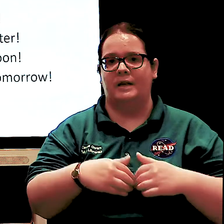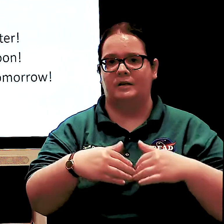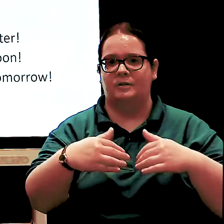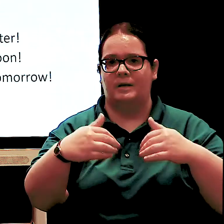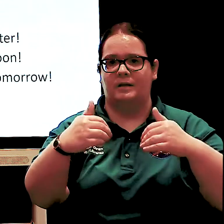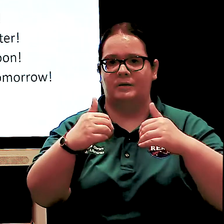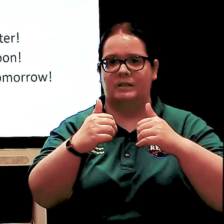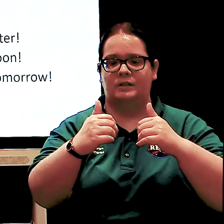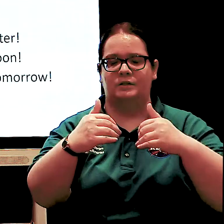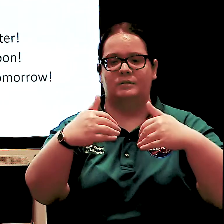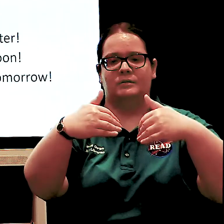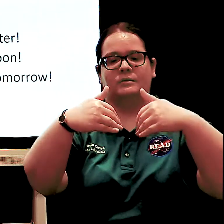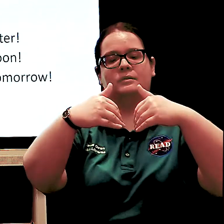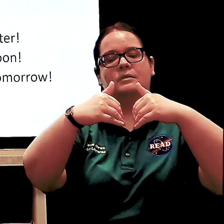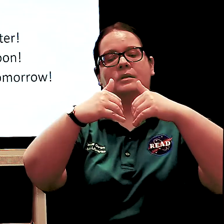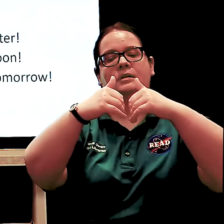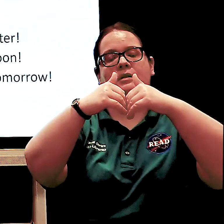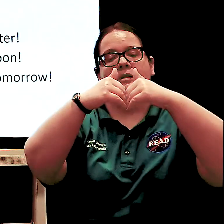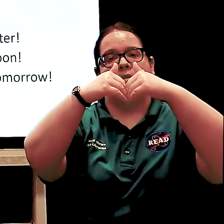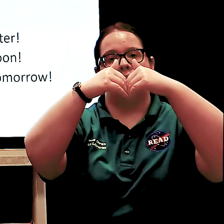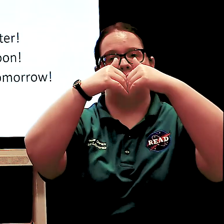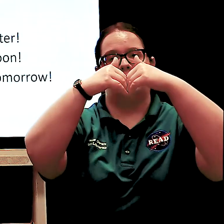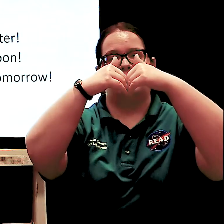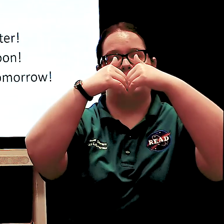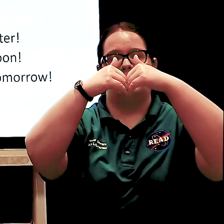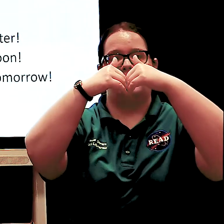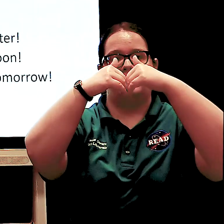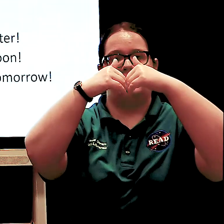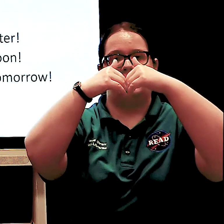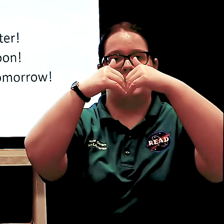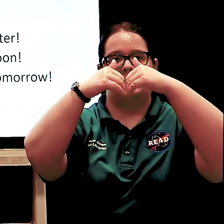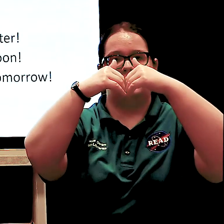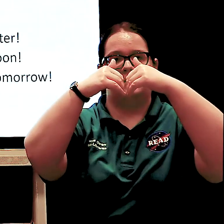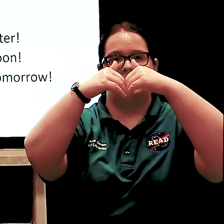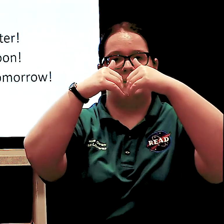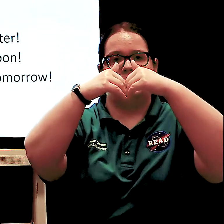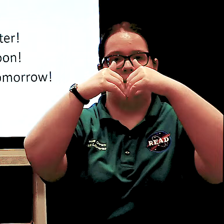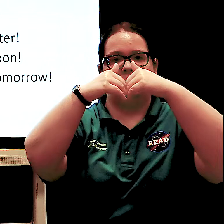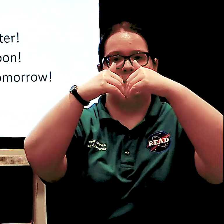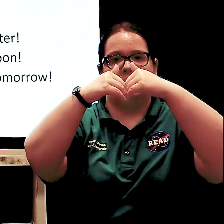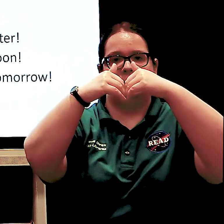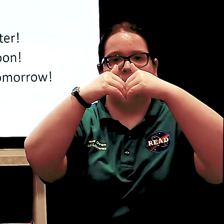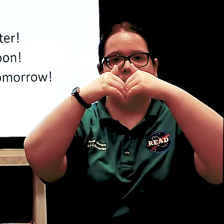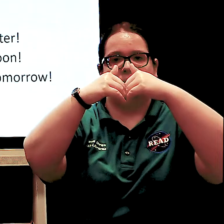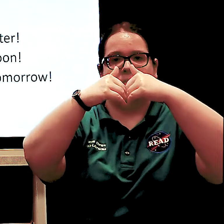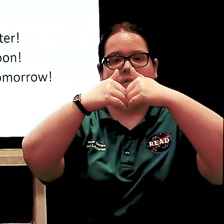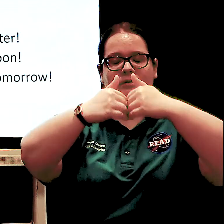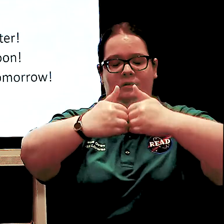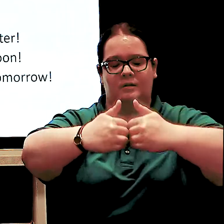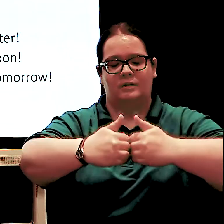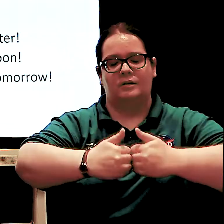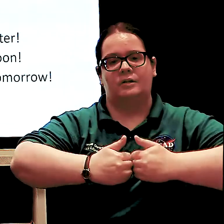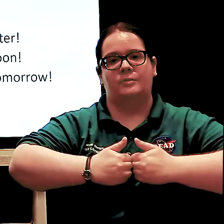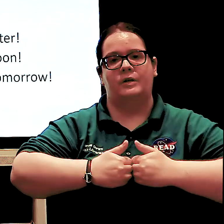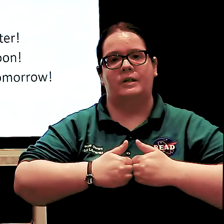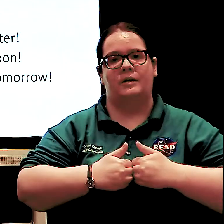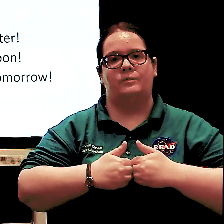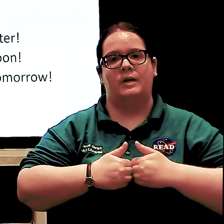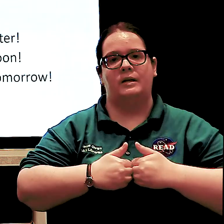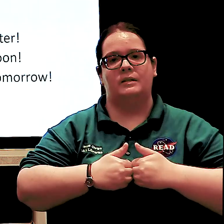so pay close attention. You're going to curve both of your hands and bring them together. You're going to bring that right into the